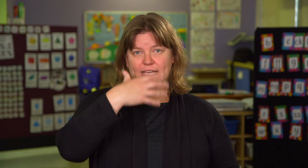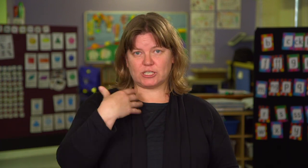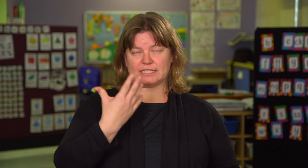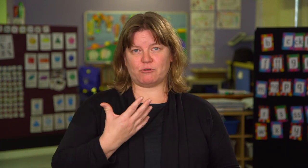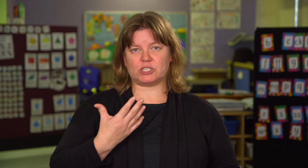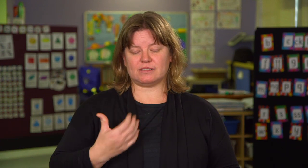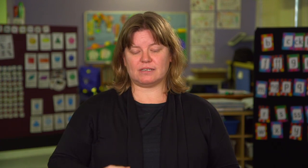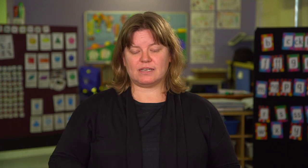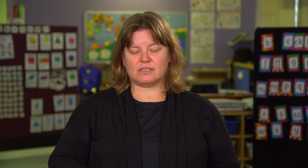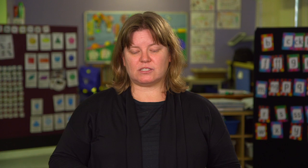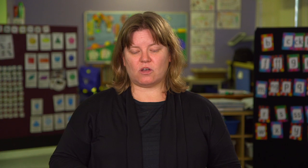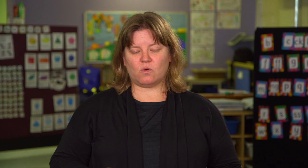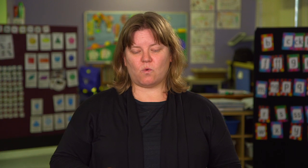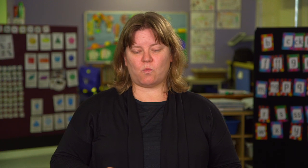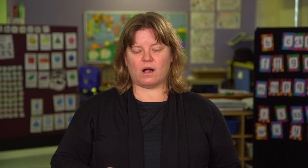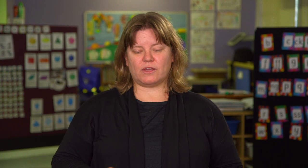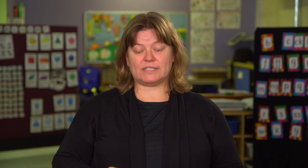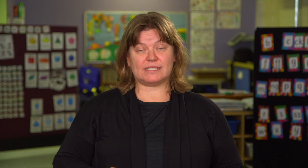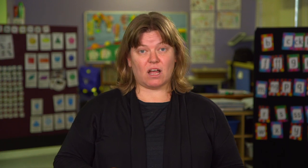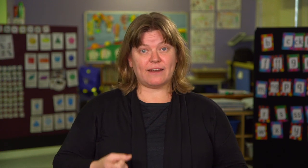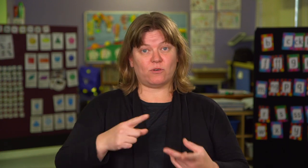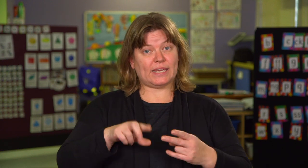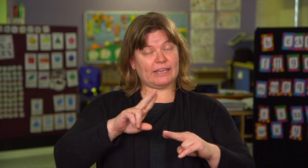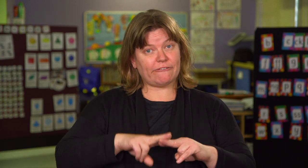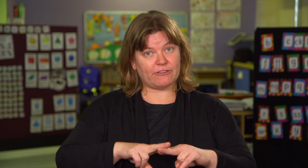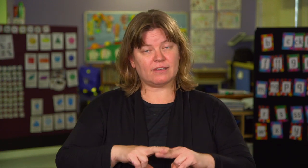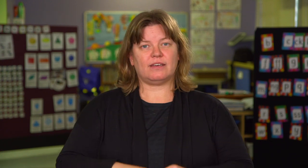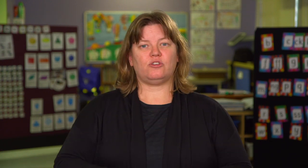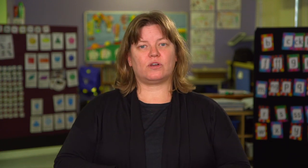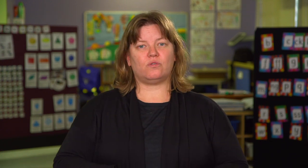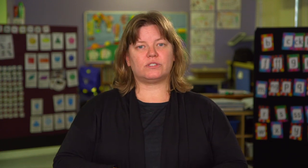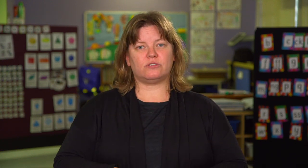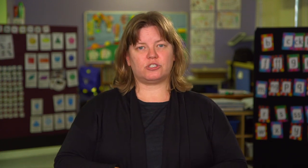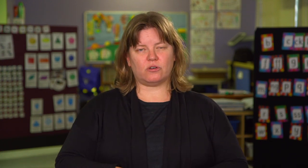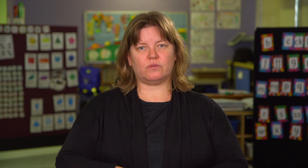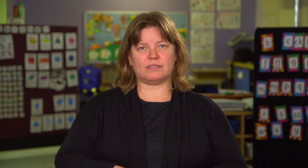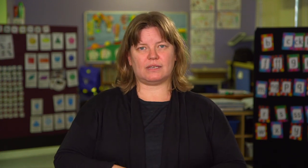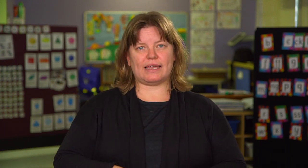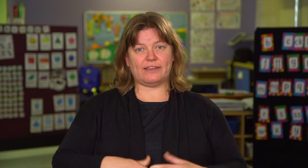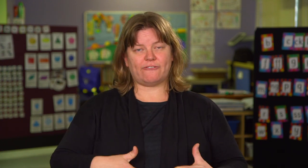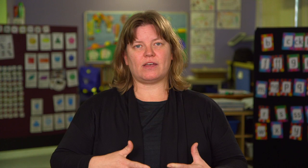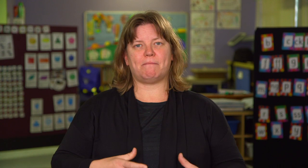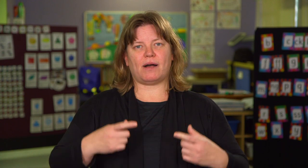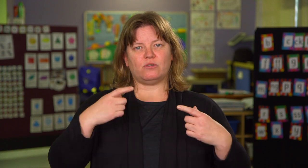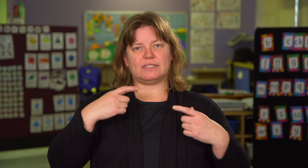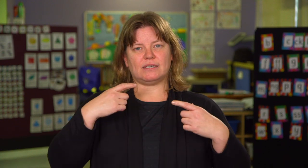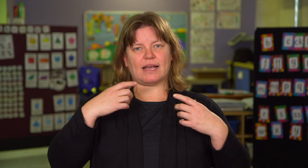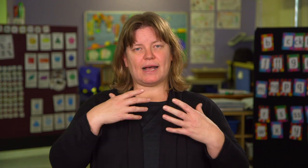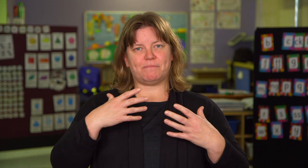facial expressions. So while there is a sign for if, you can also show if by using